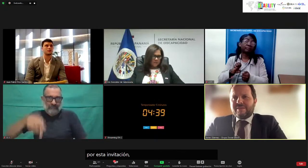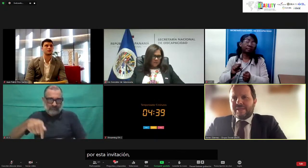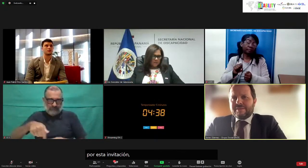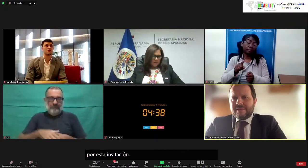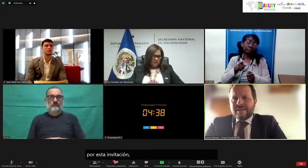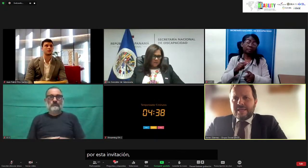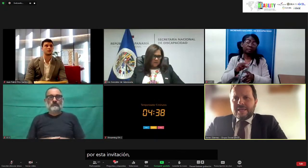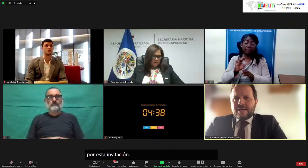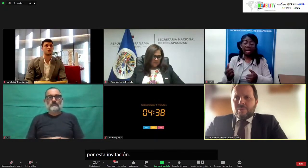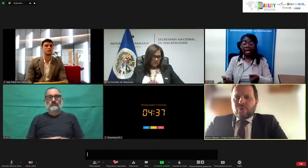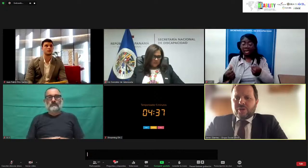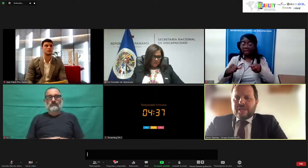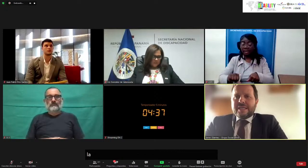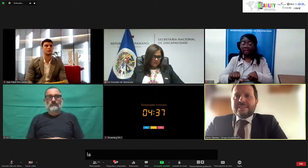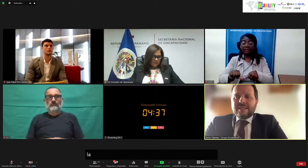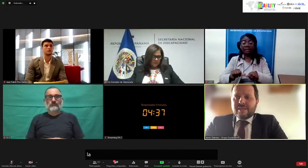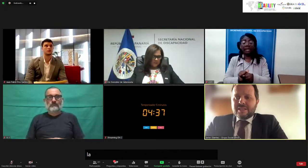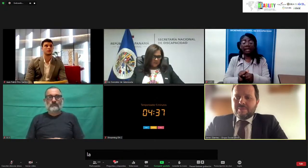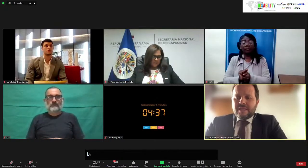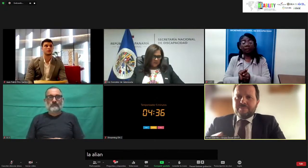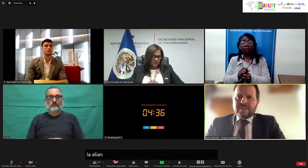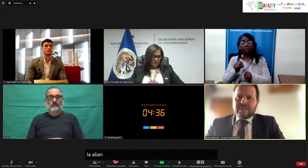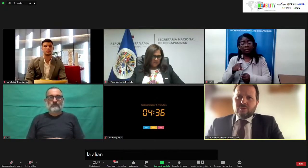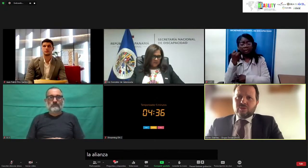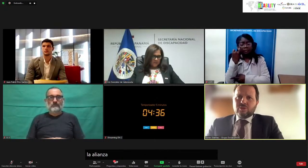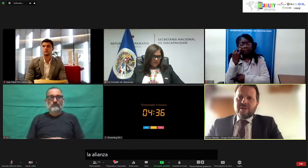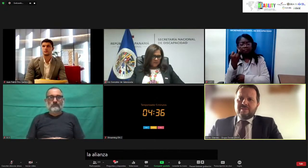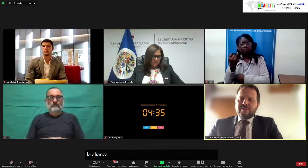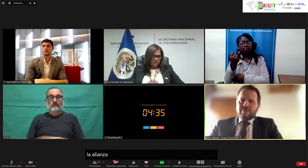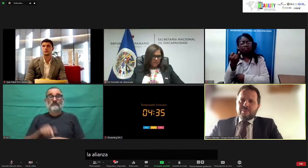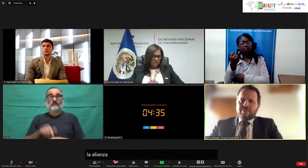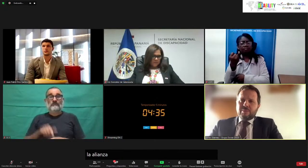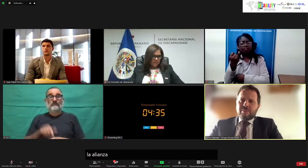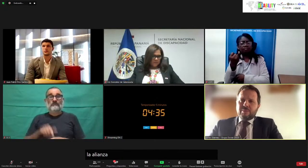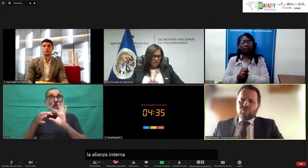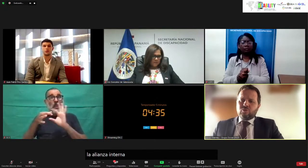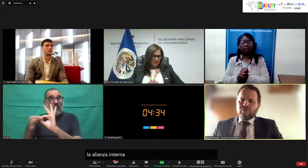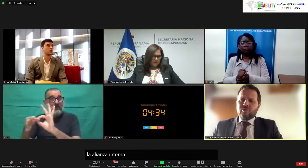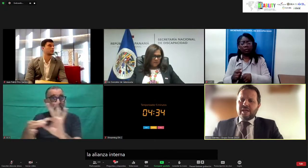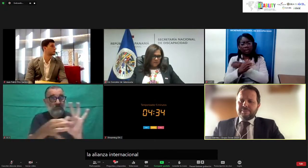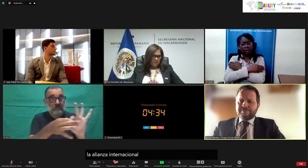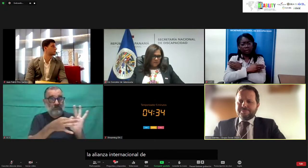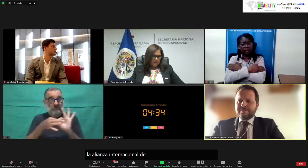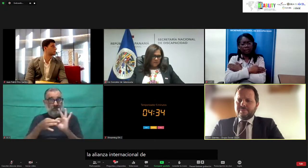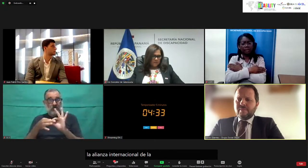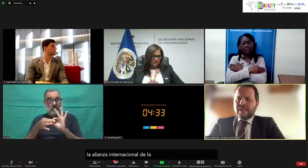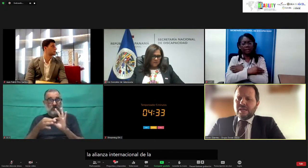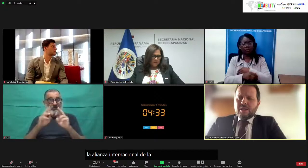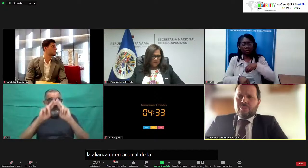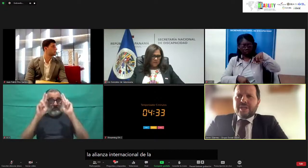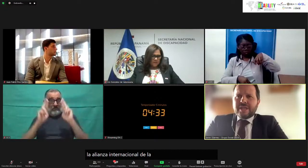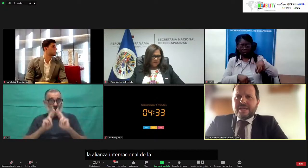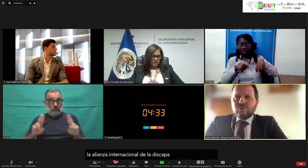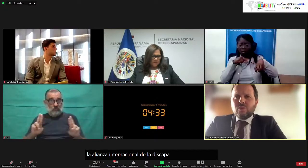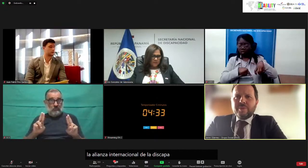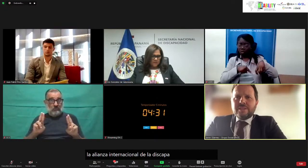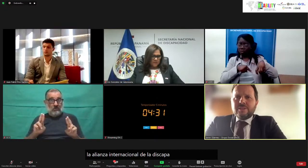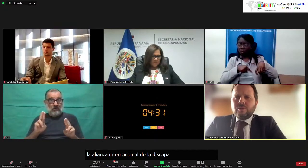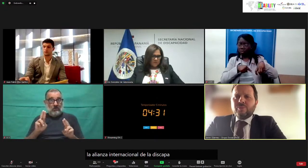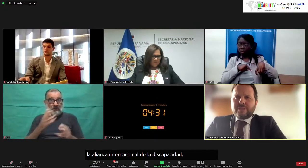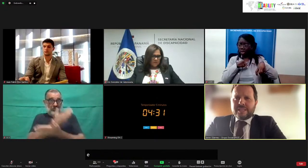the states and lions uh for disabilities for this initiative that we congratulate from our social